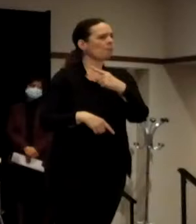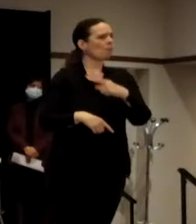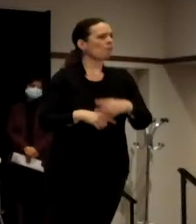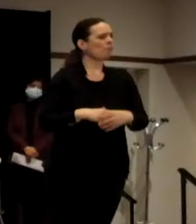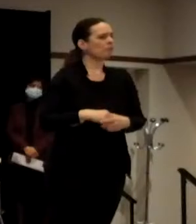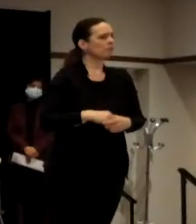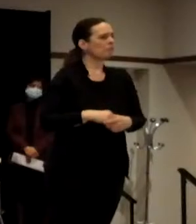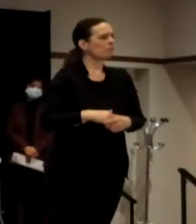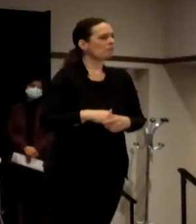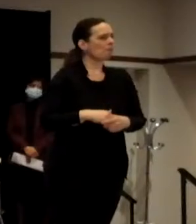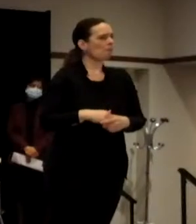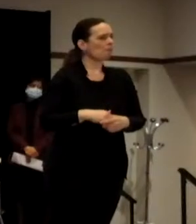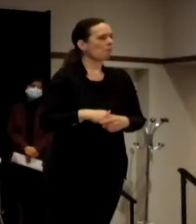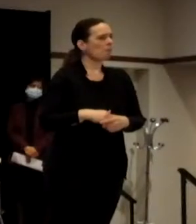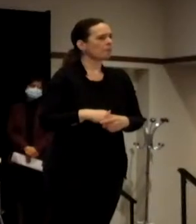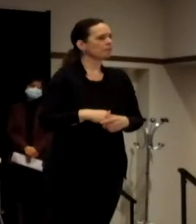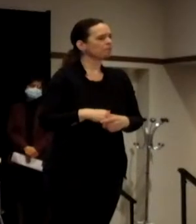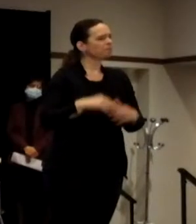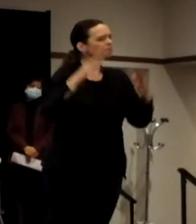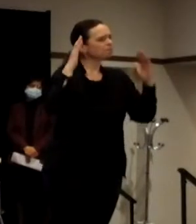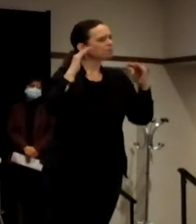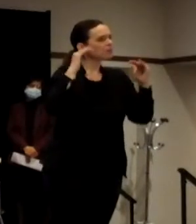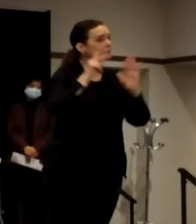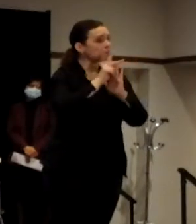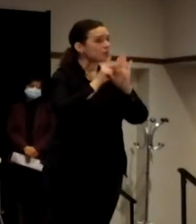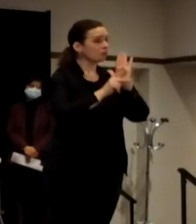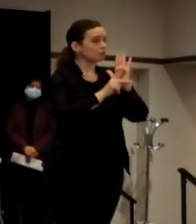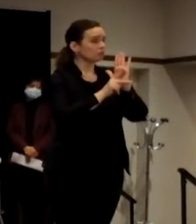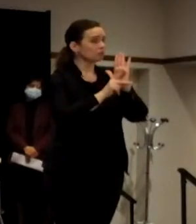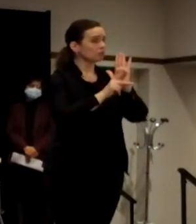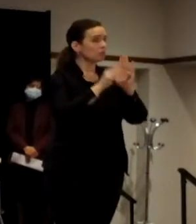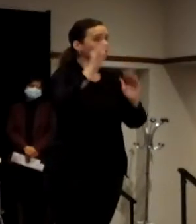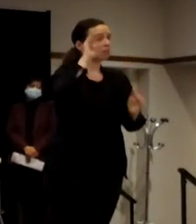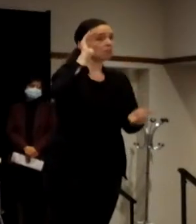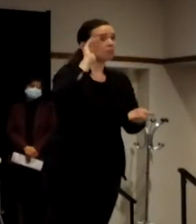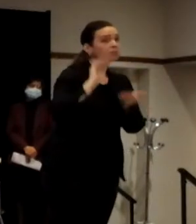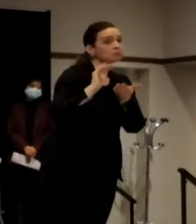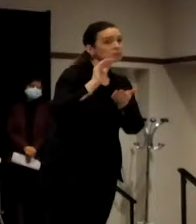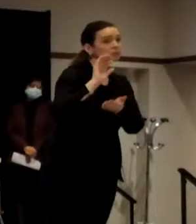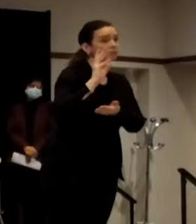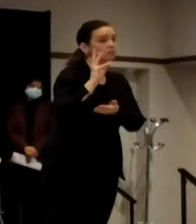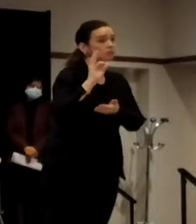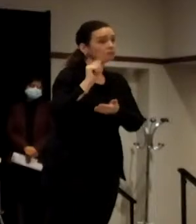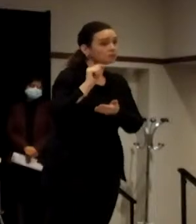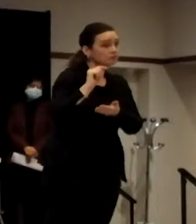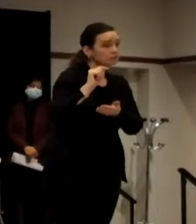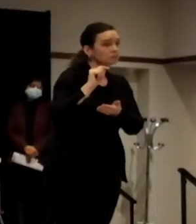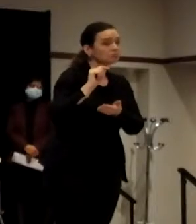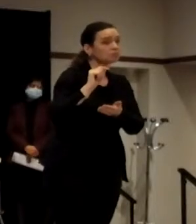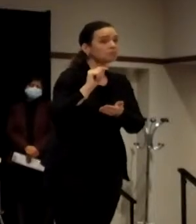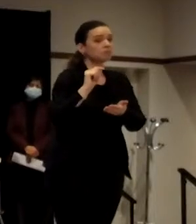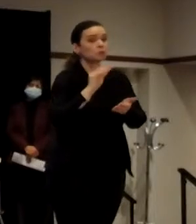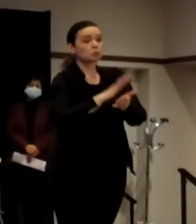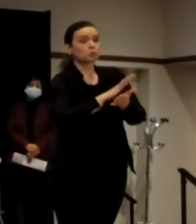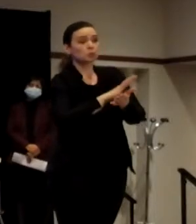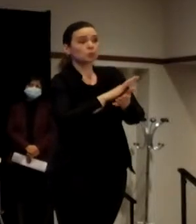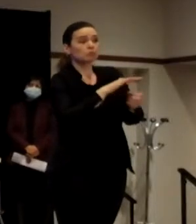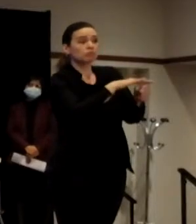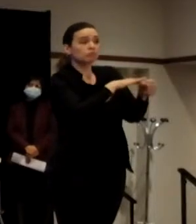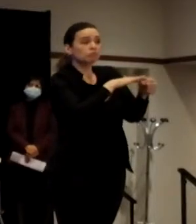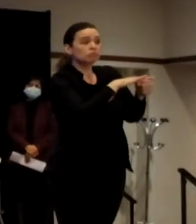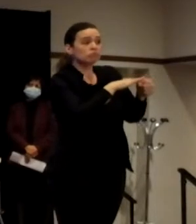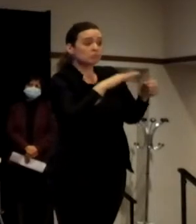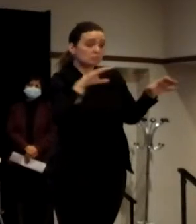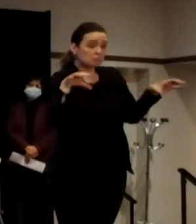lot of preparation, but when would you like to see schools implementing this? A month from now, 2 months from now? Yeah, I